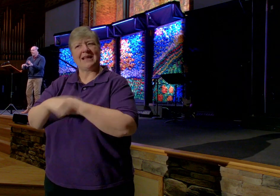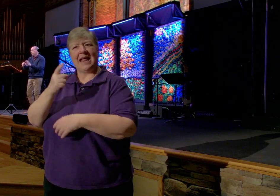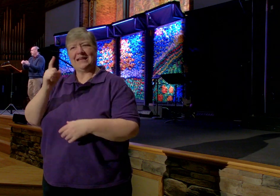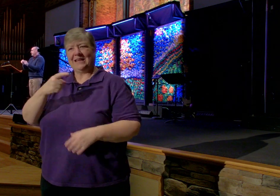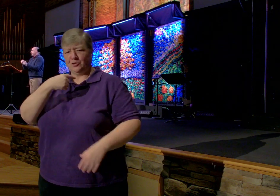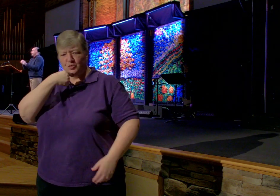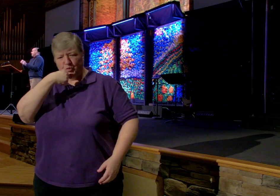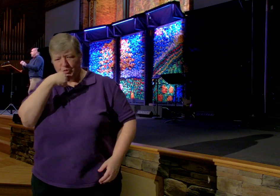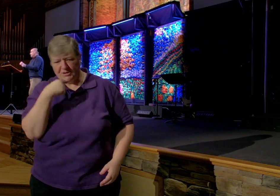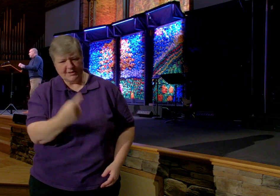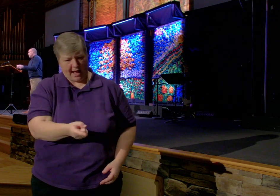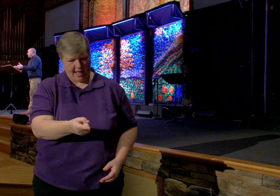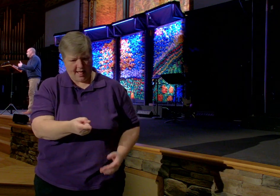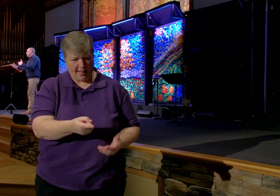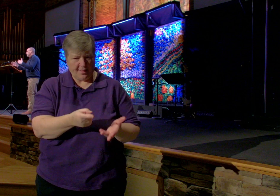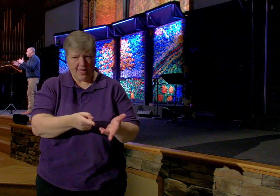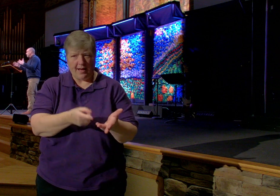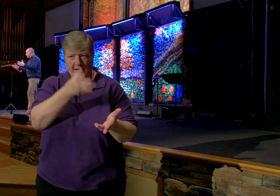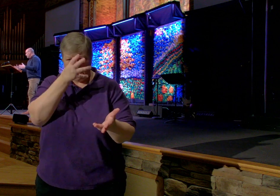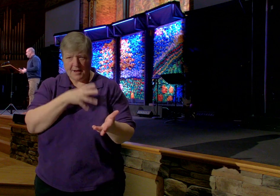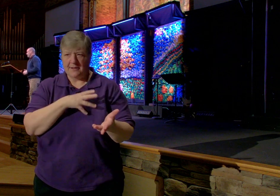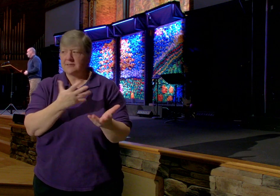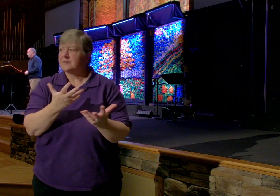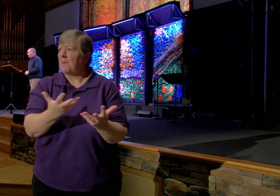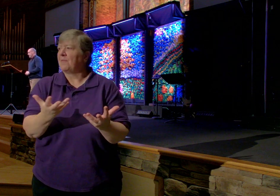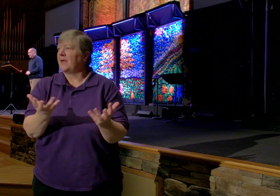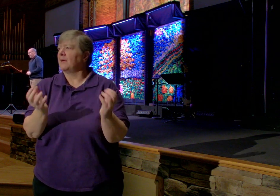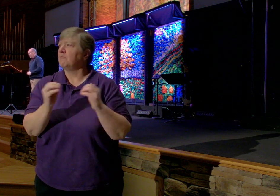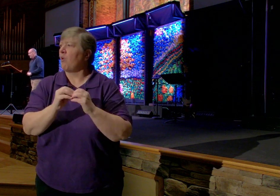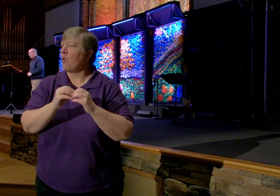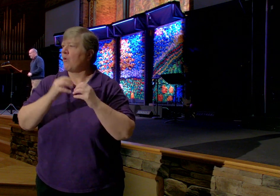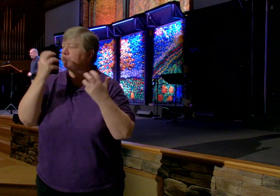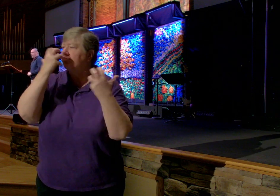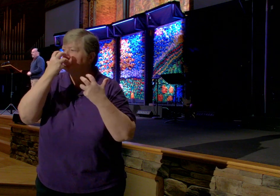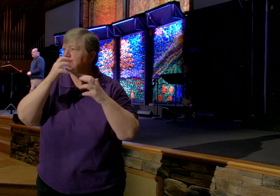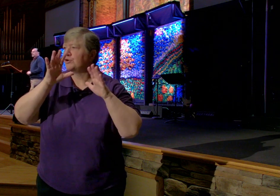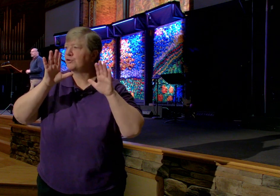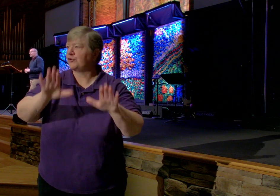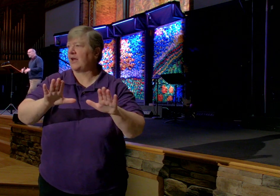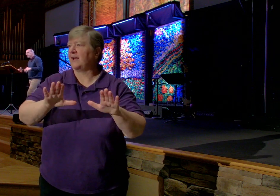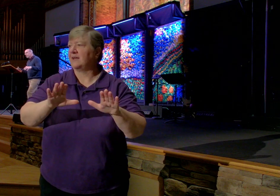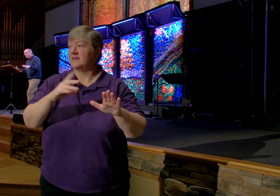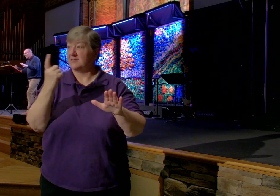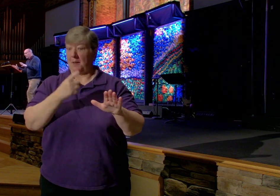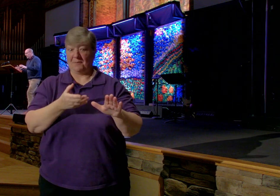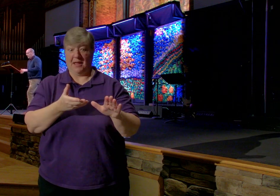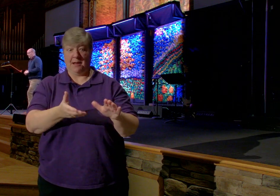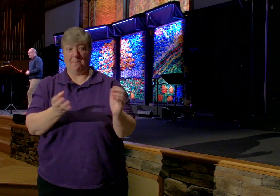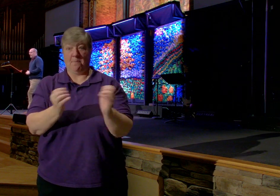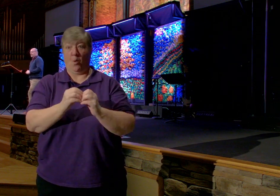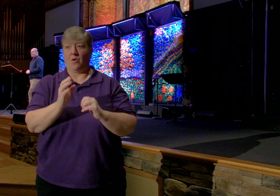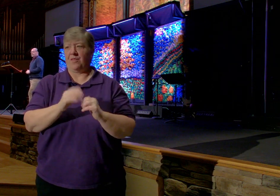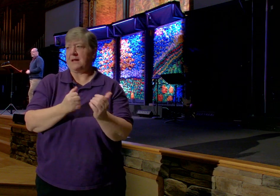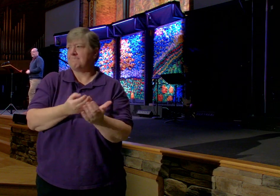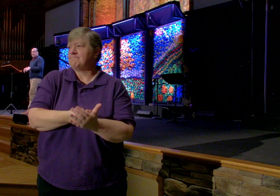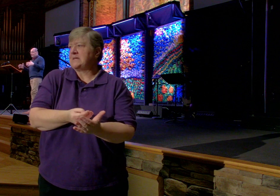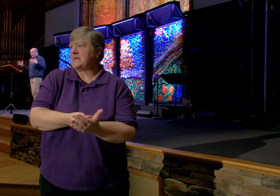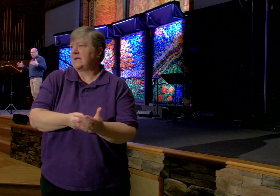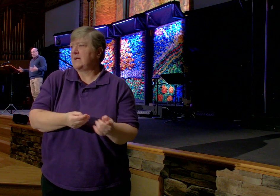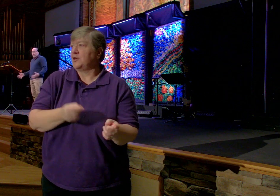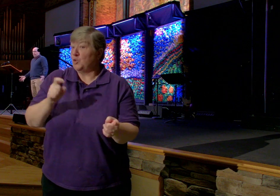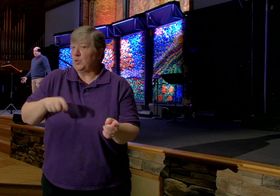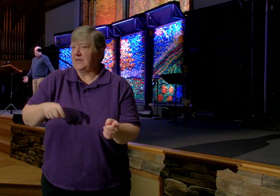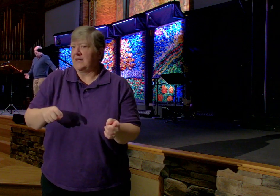needed to tell him something even greater that this guy needed? Something even more than